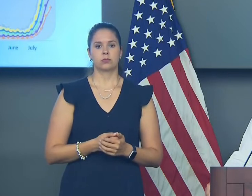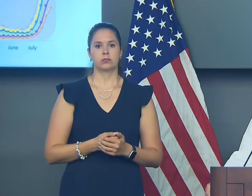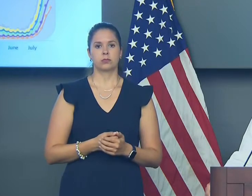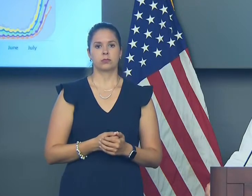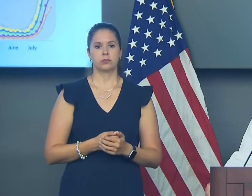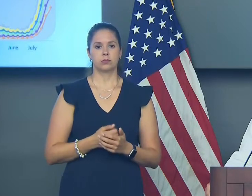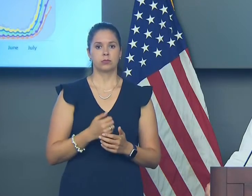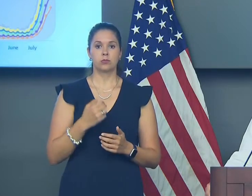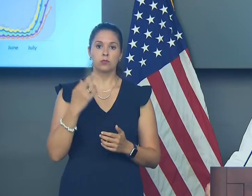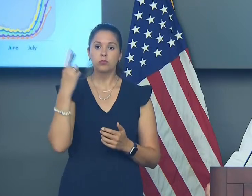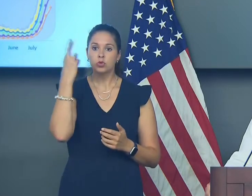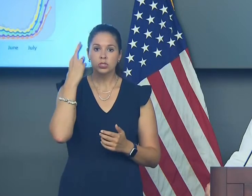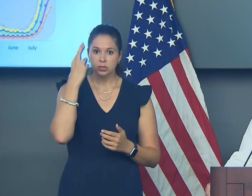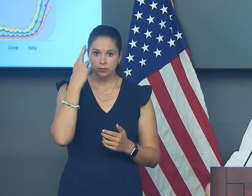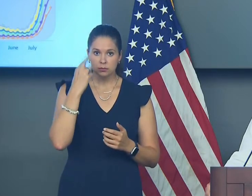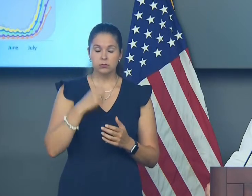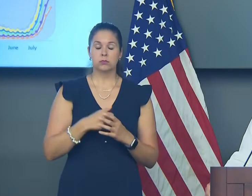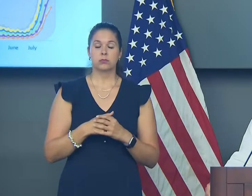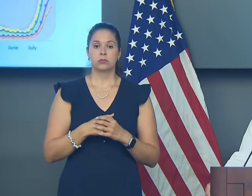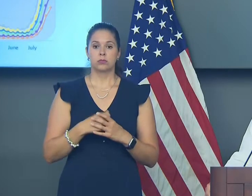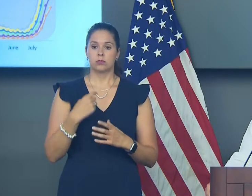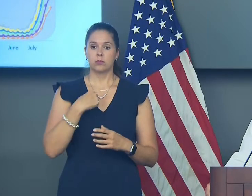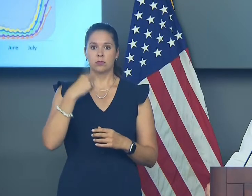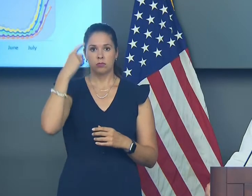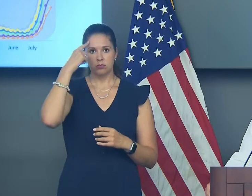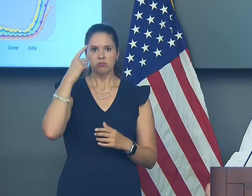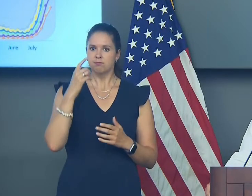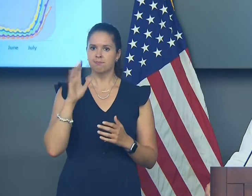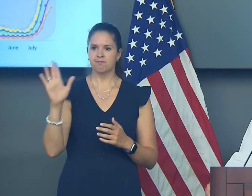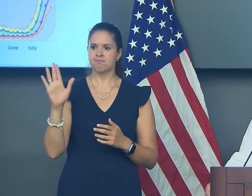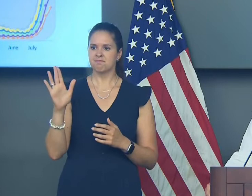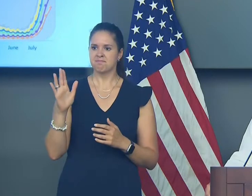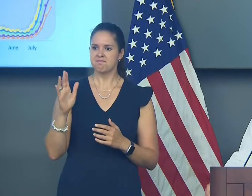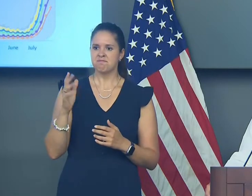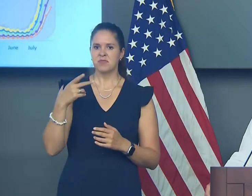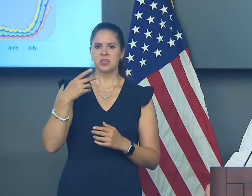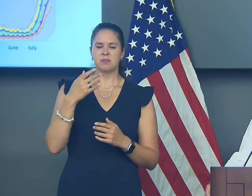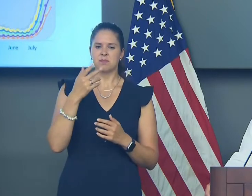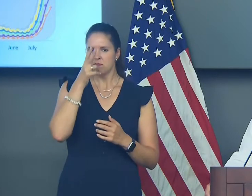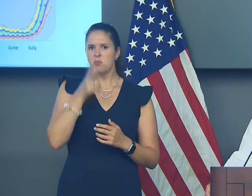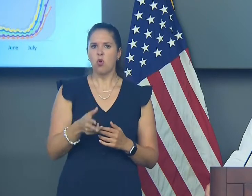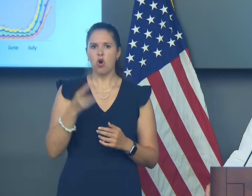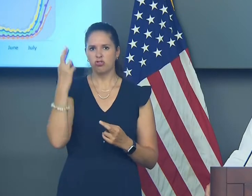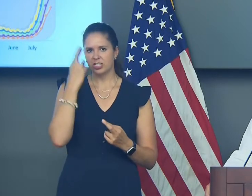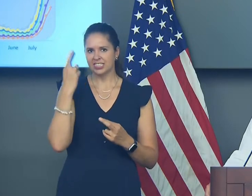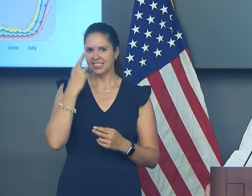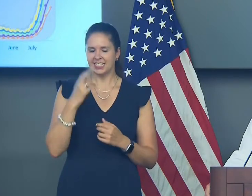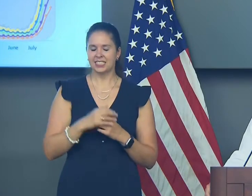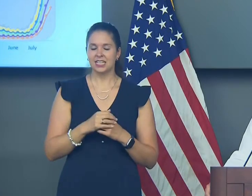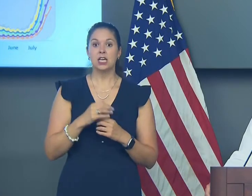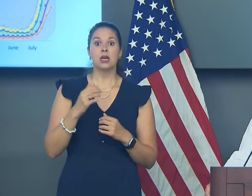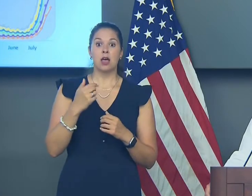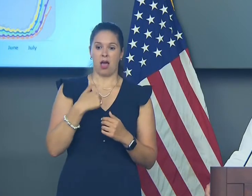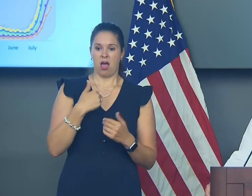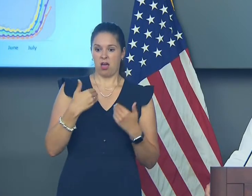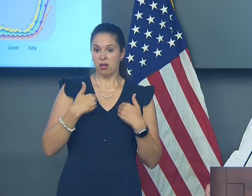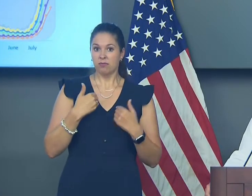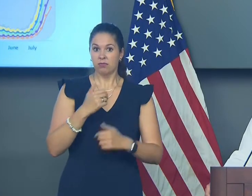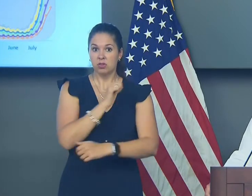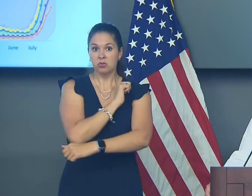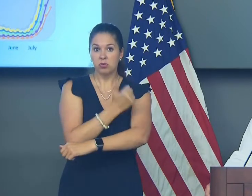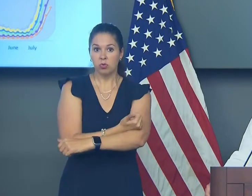The reasoning is I think, very poor. The fact of the matter is, I have the